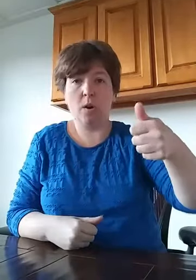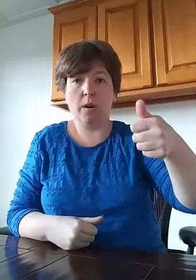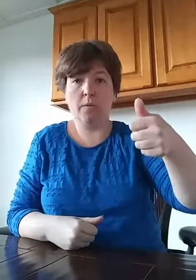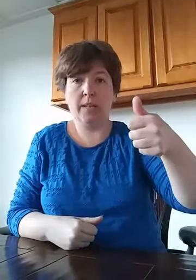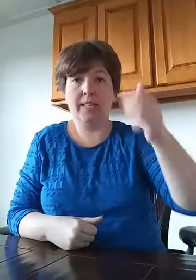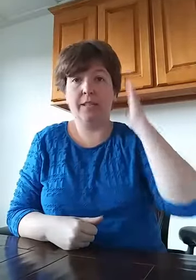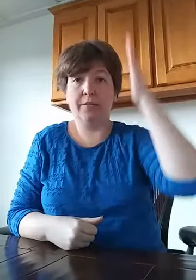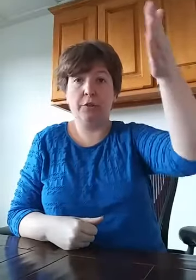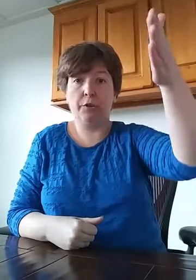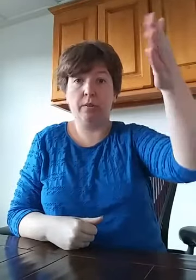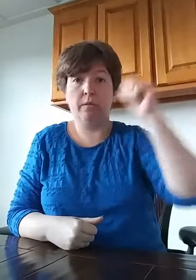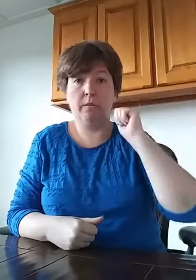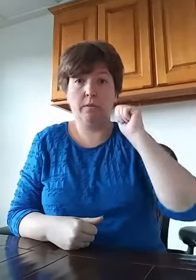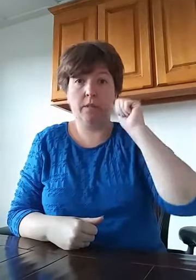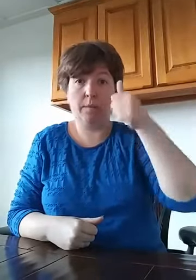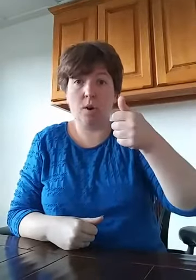Tomorrow is in the future. Tomorrow.